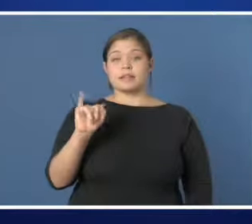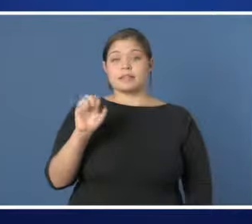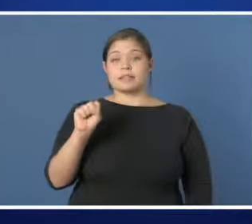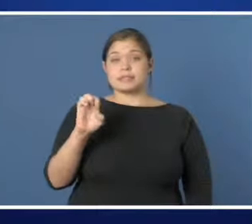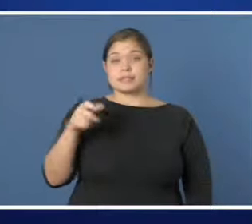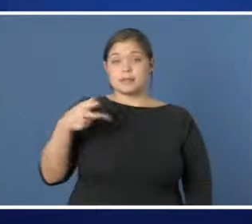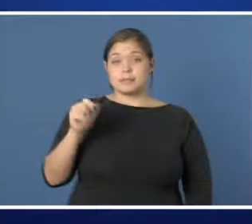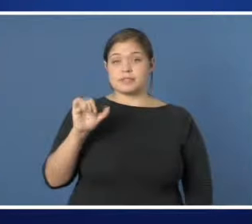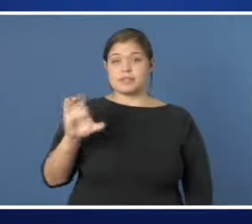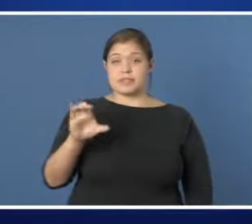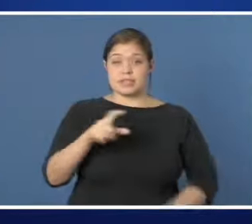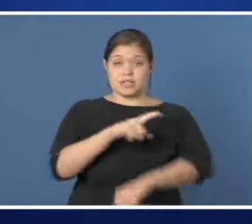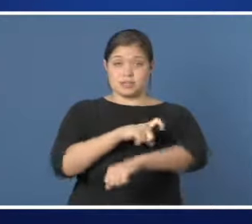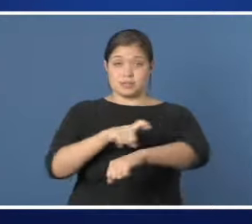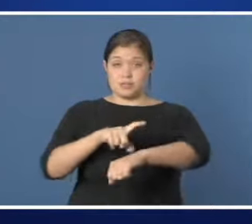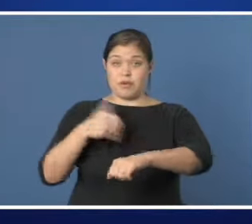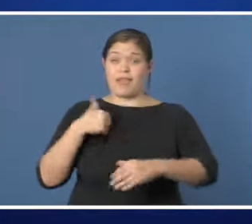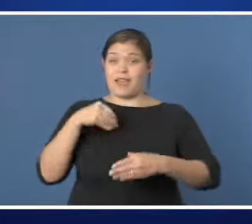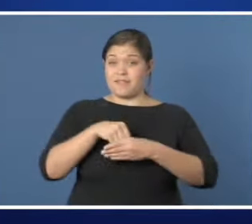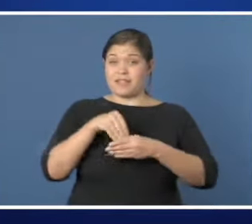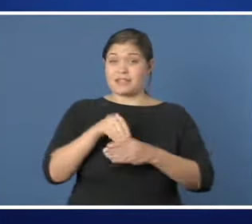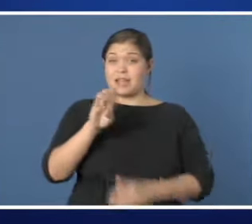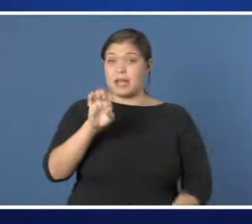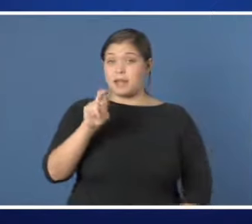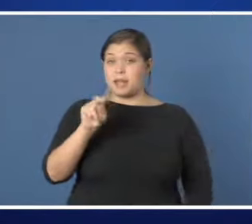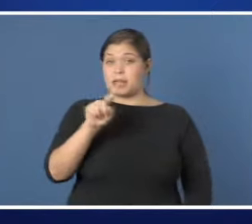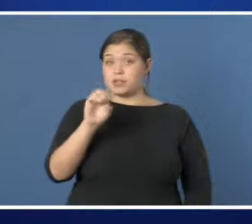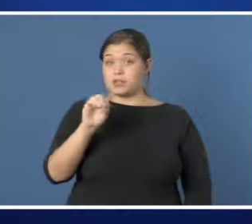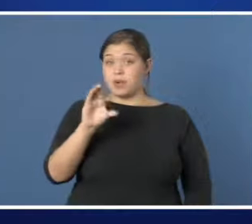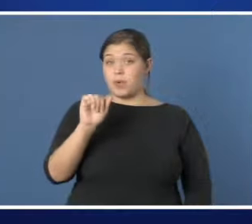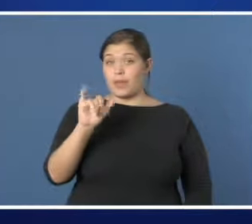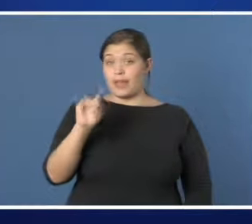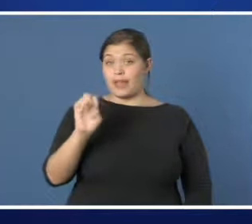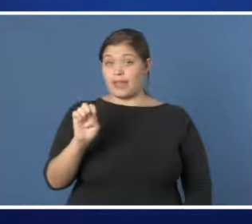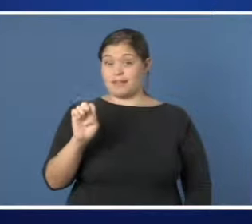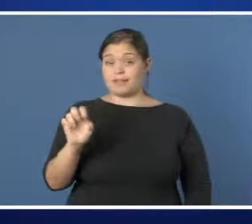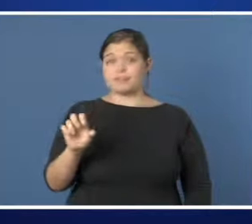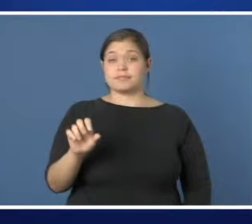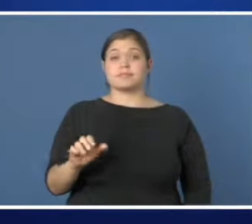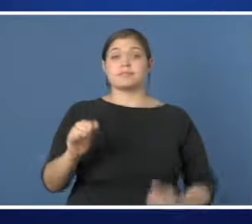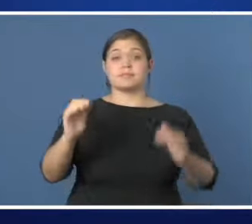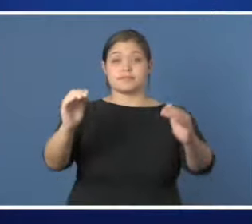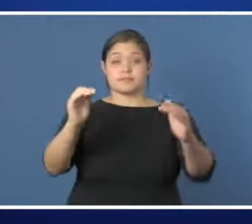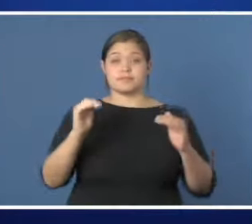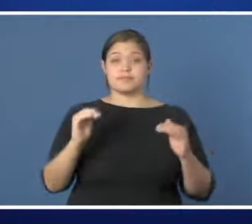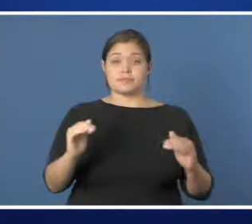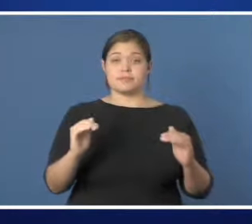antiseptic spray containing benzocaine,